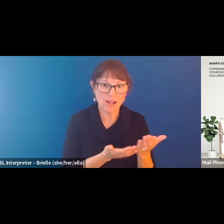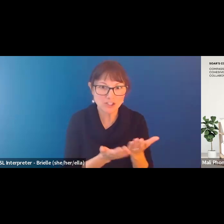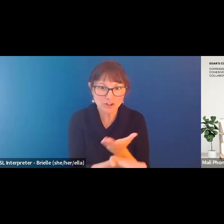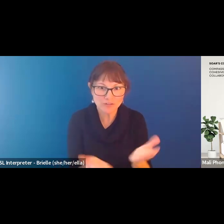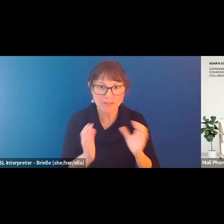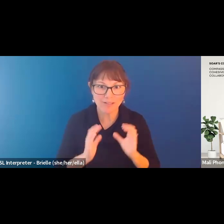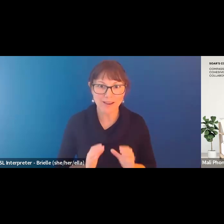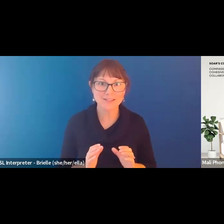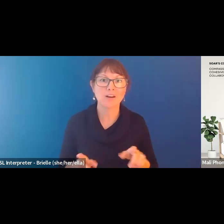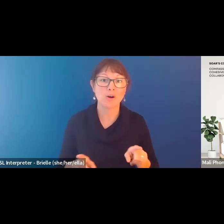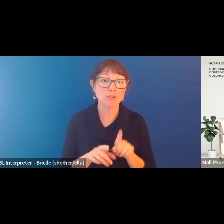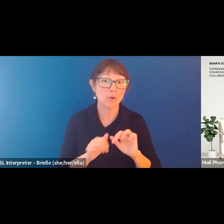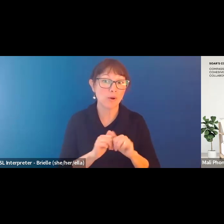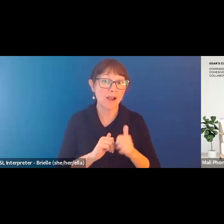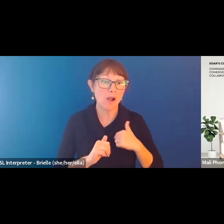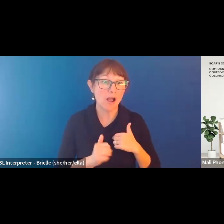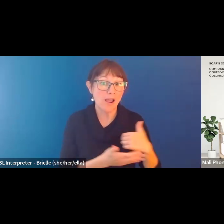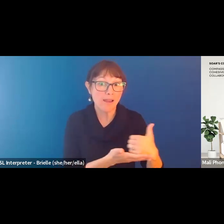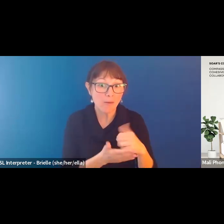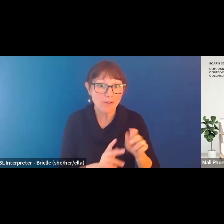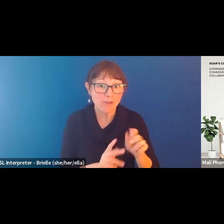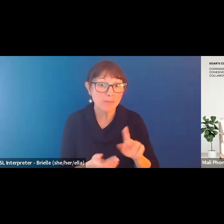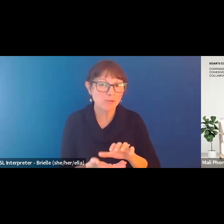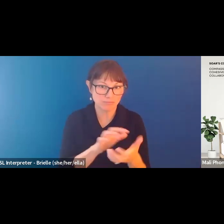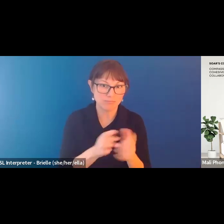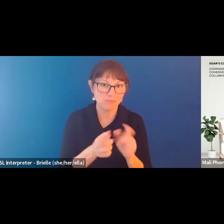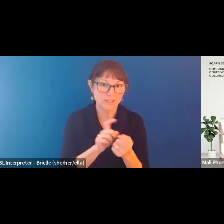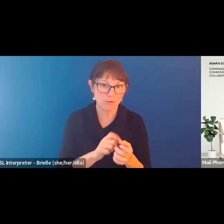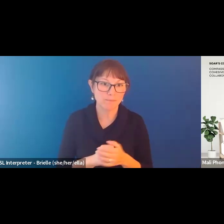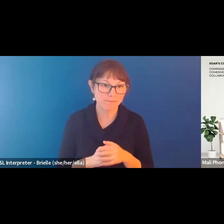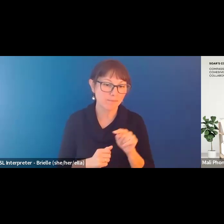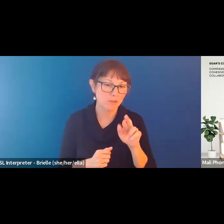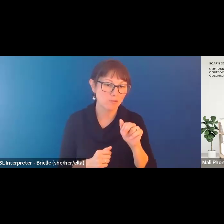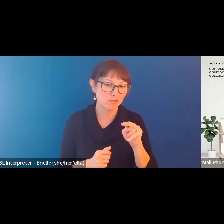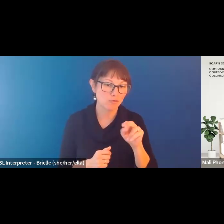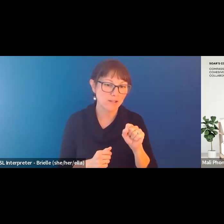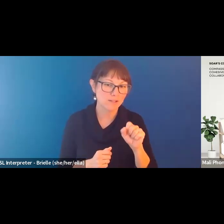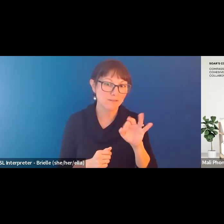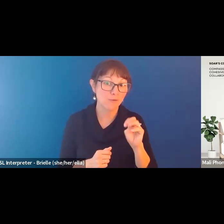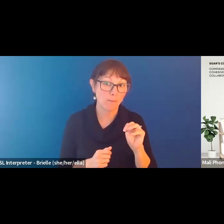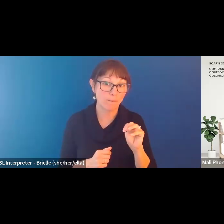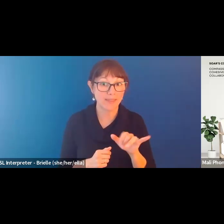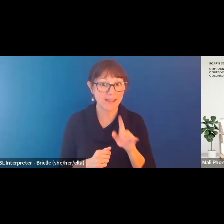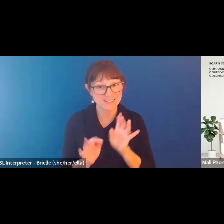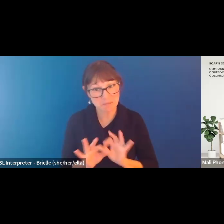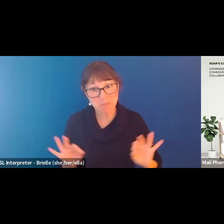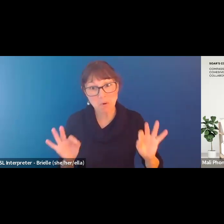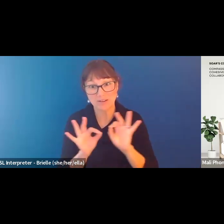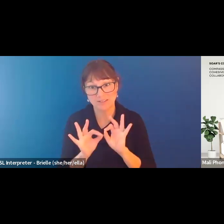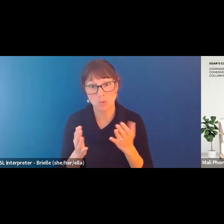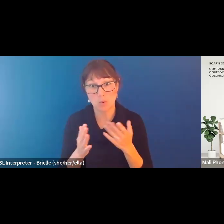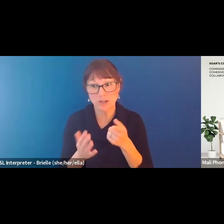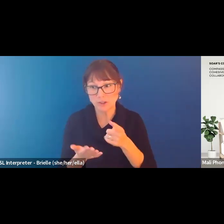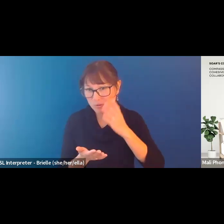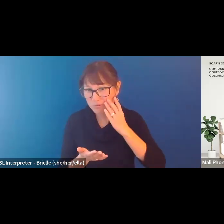space for transformation in others. So it's incredibly important not to discount what you've